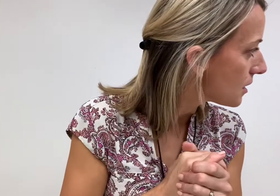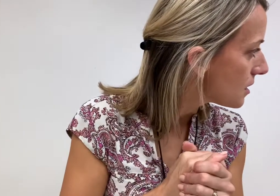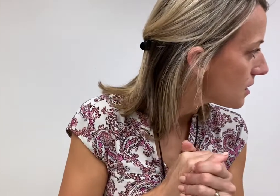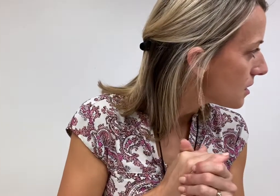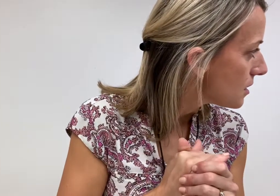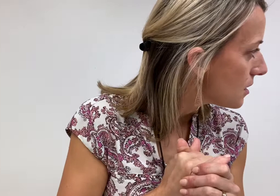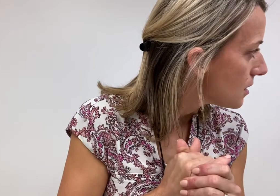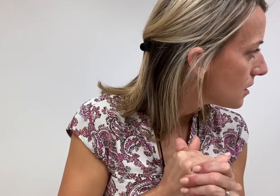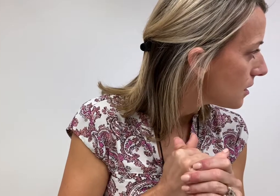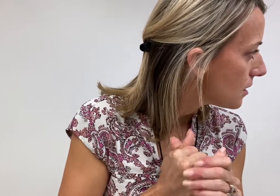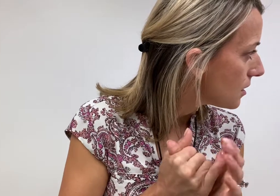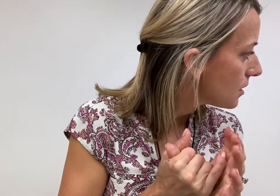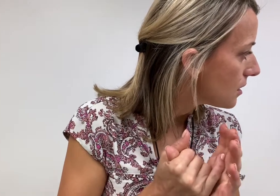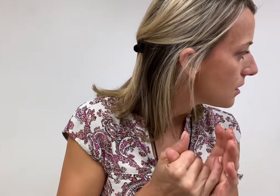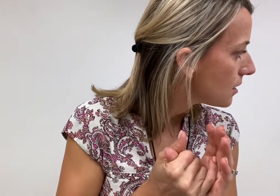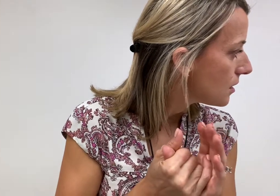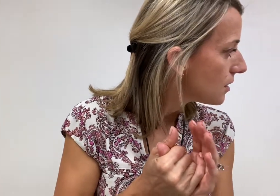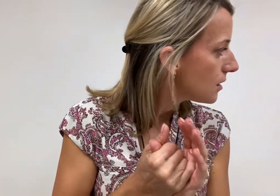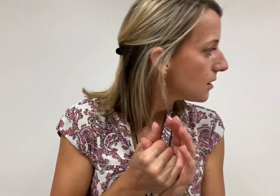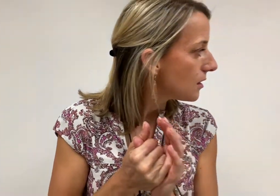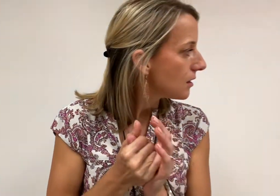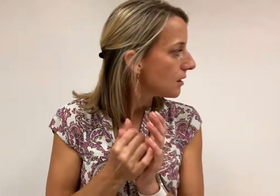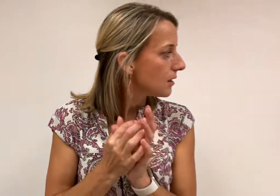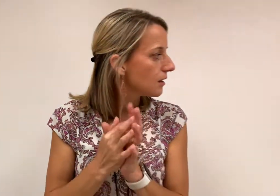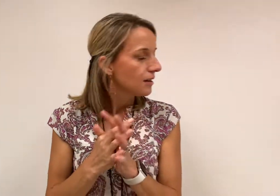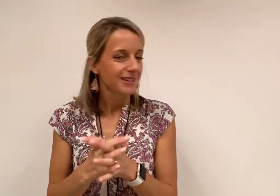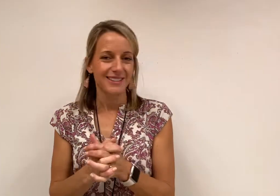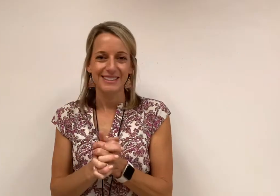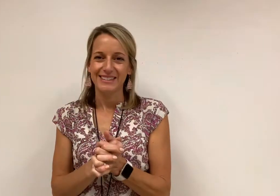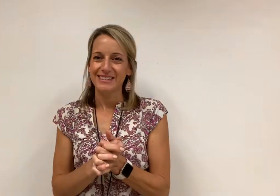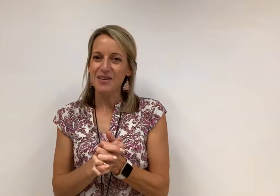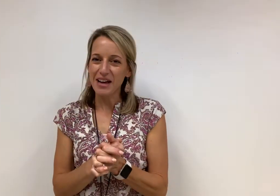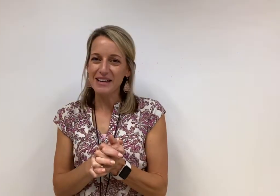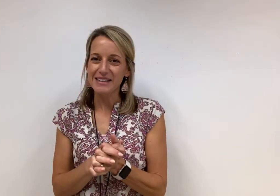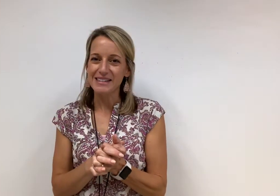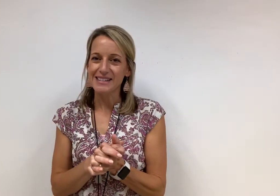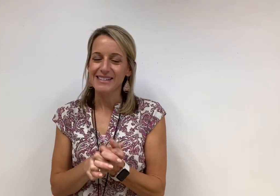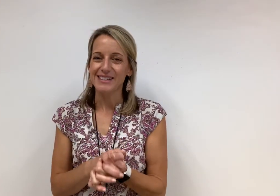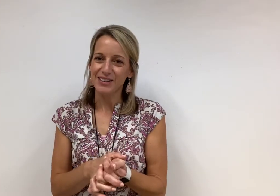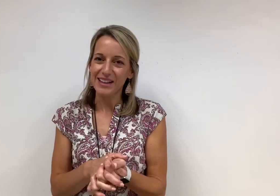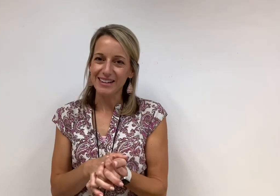Okay, good luck.